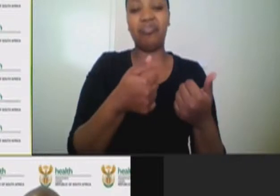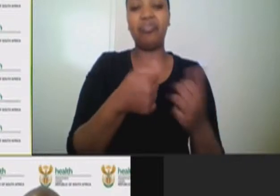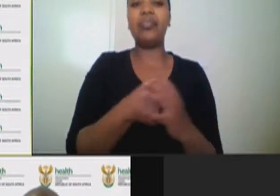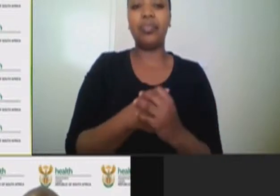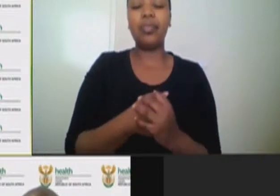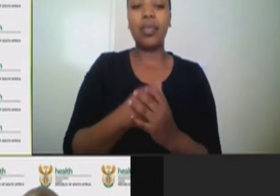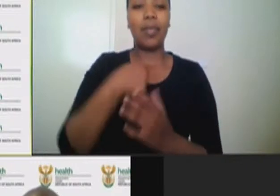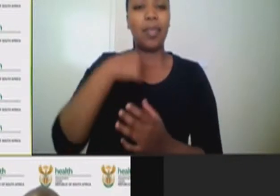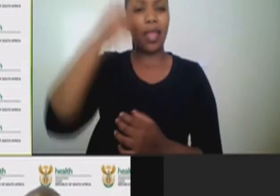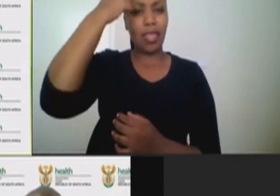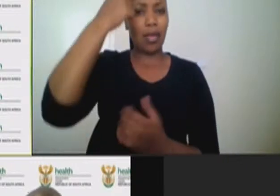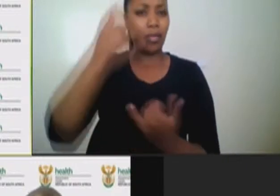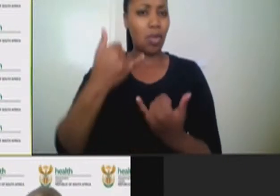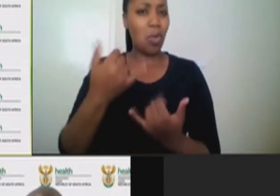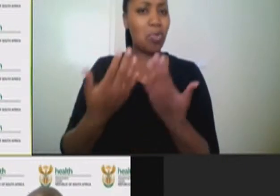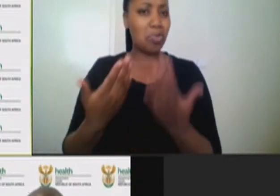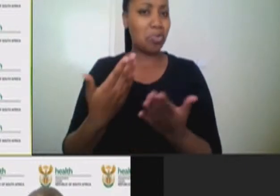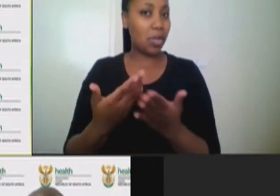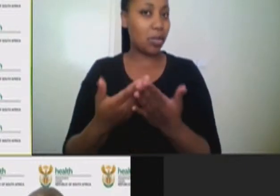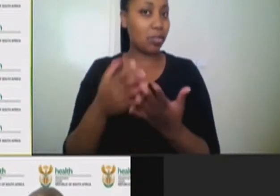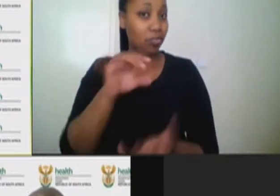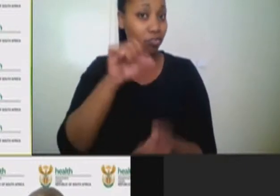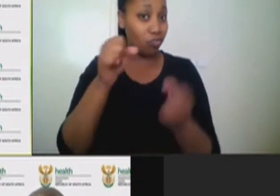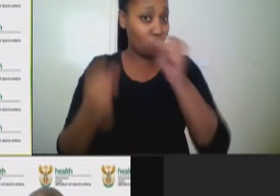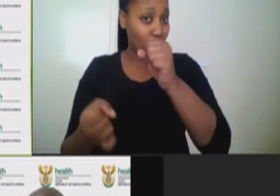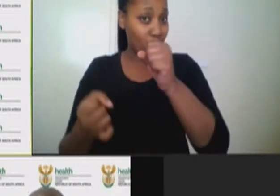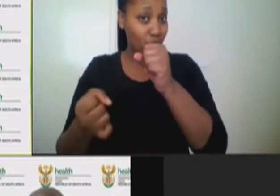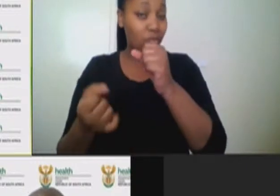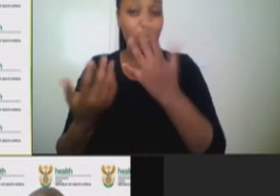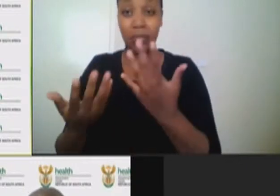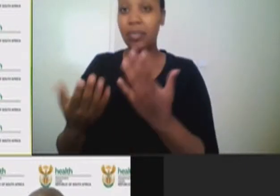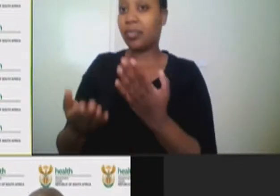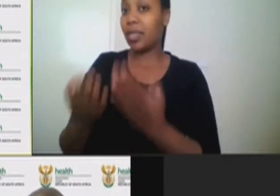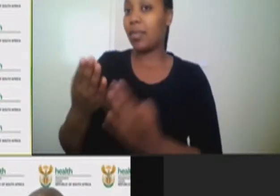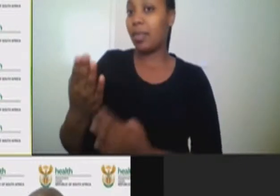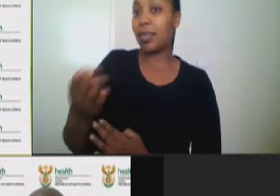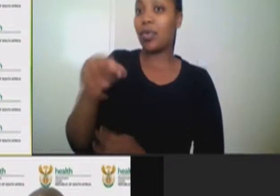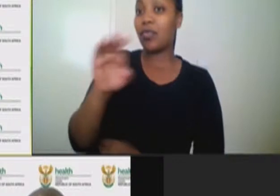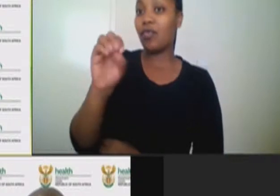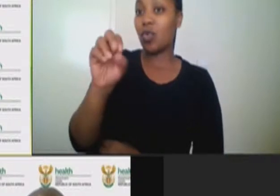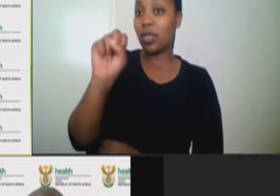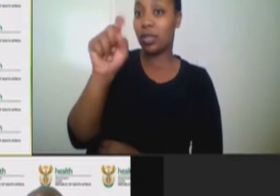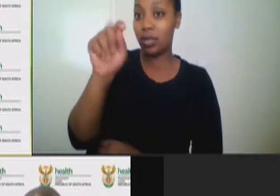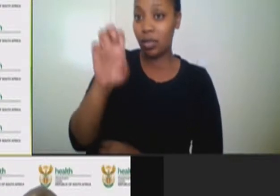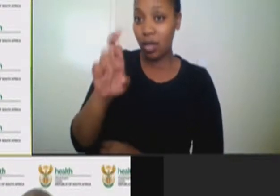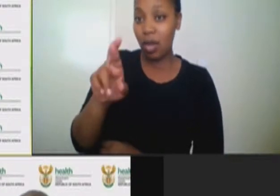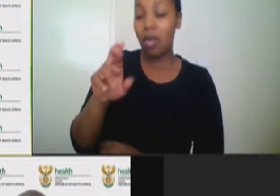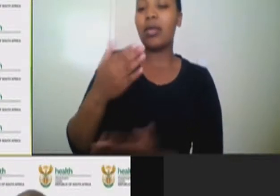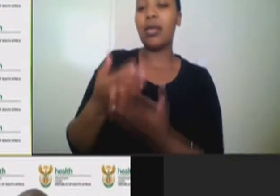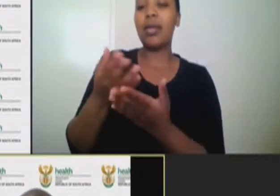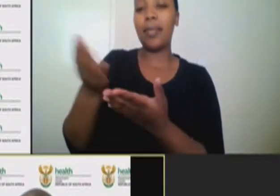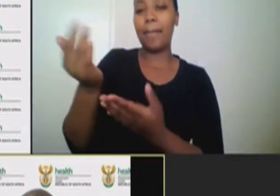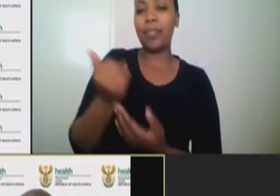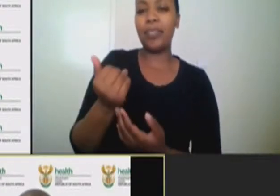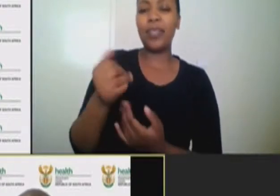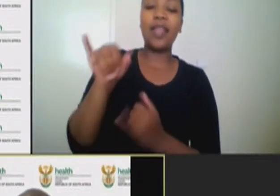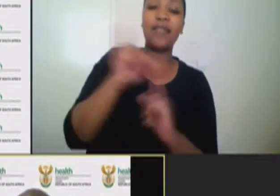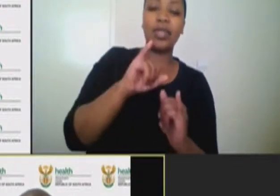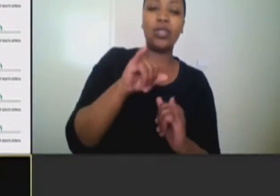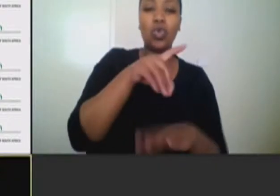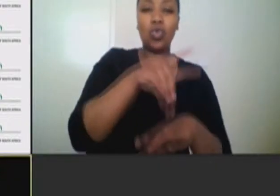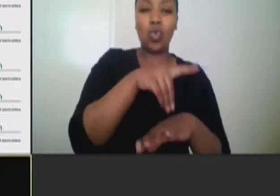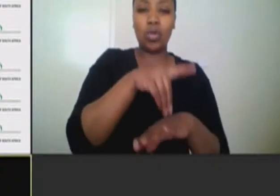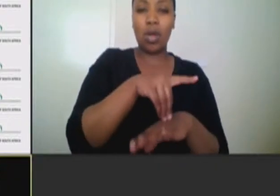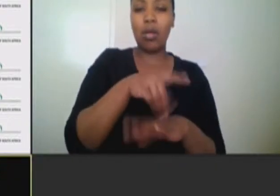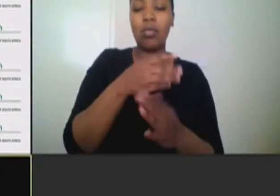wrap up, and maybe Foster, you can get Dr. Dhlomo to come in. Thanks very